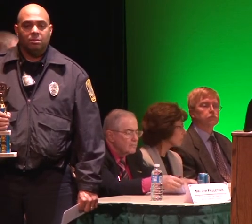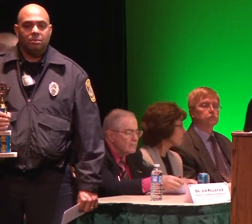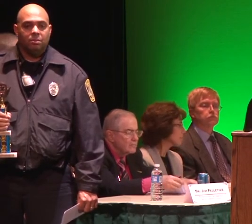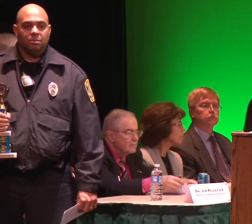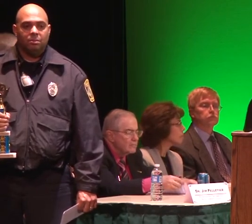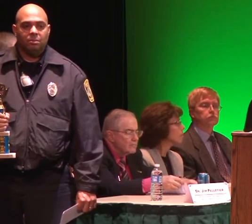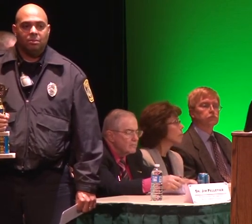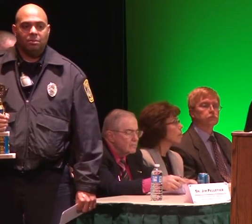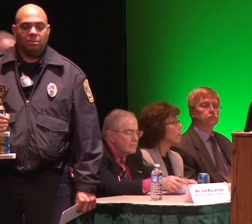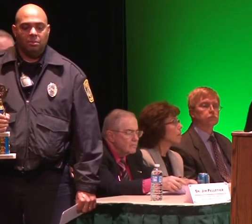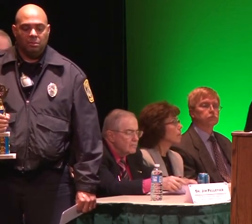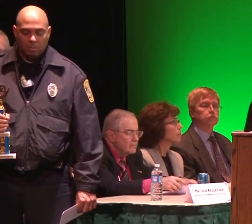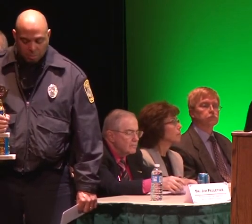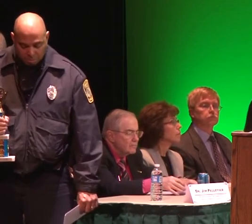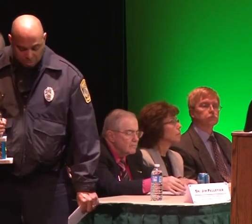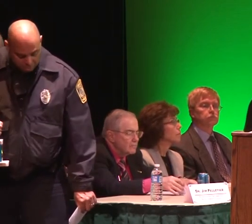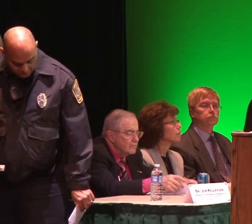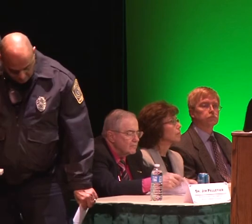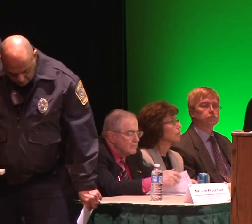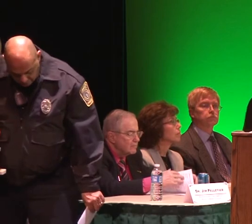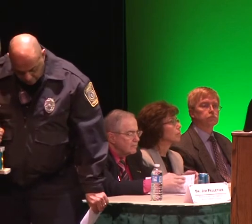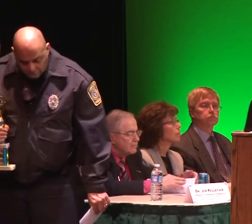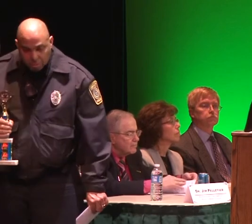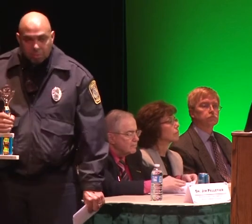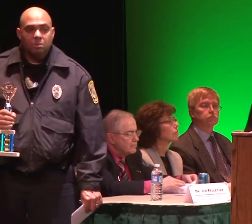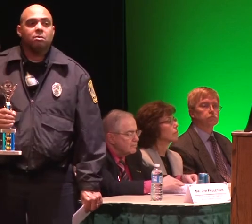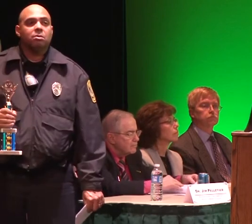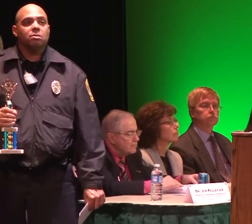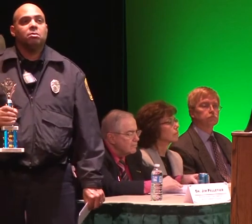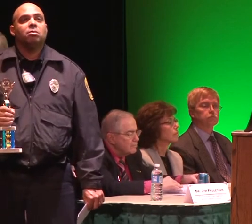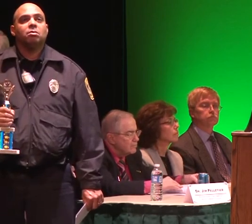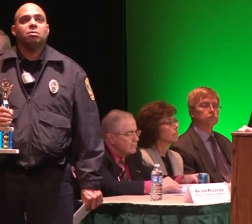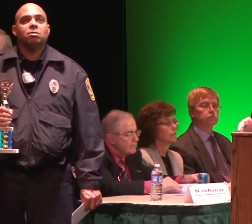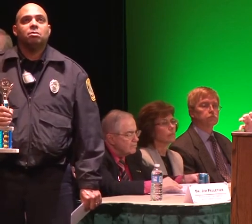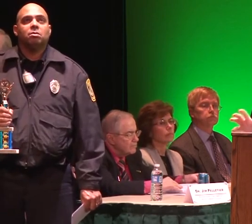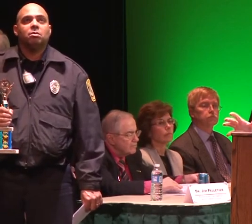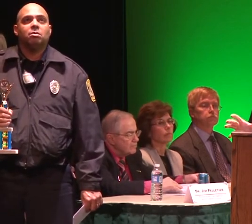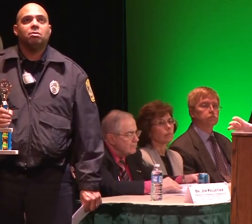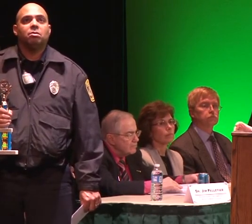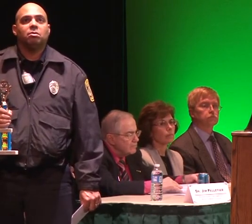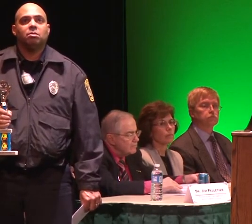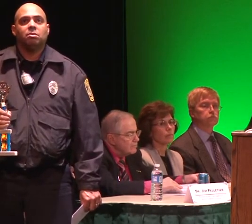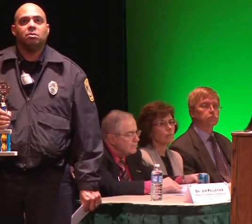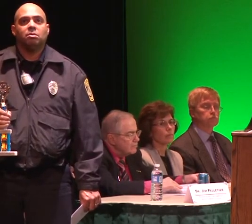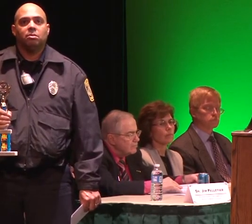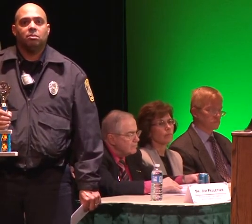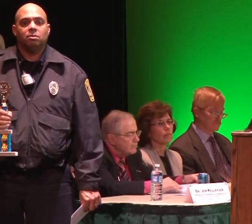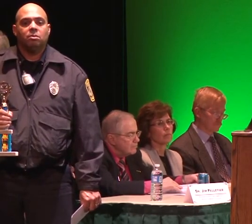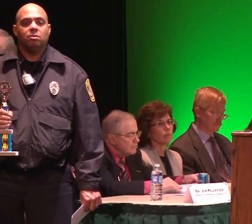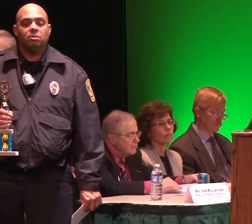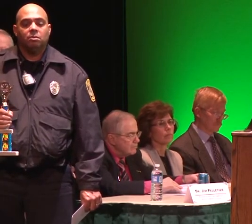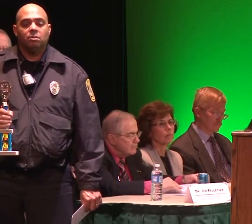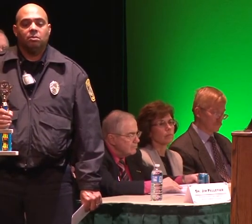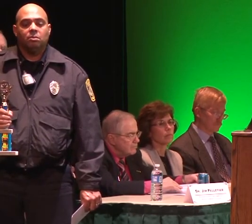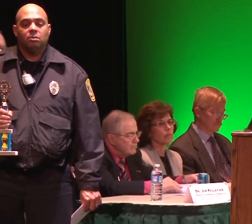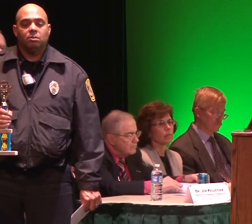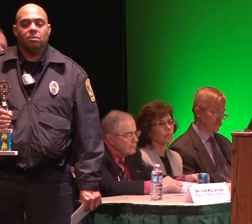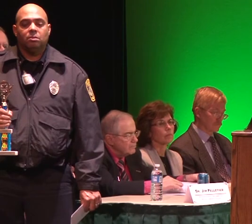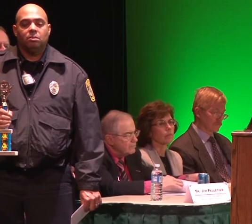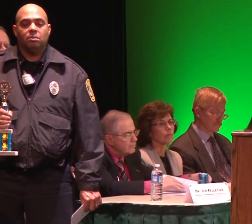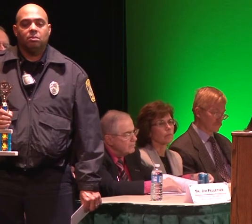title, prestige, power, or any of the things that we recognize as